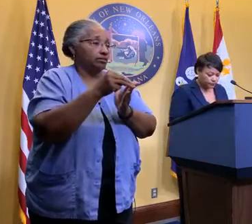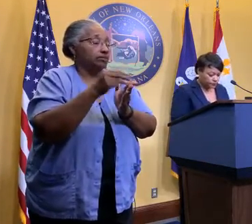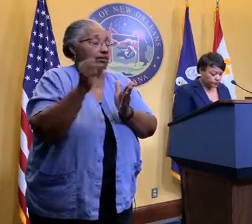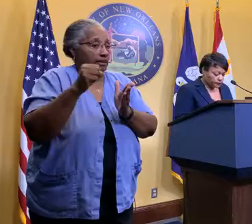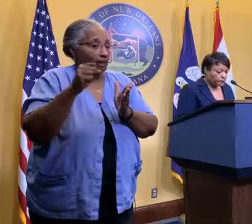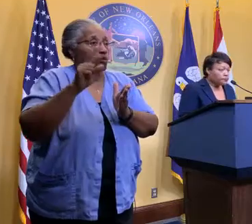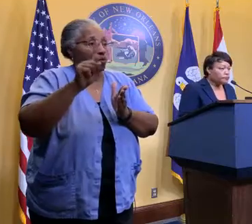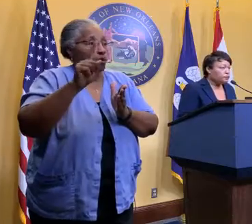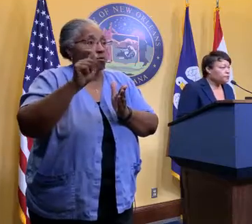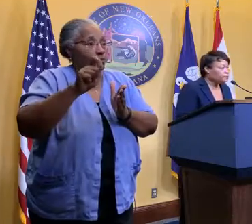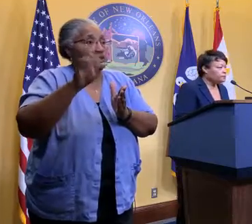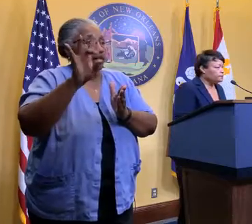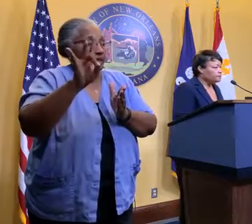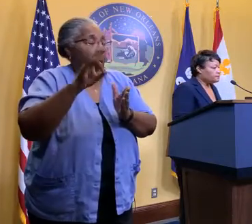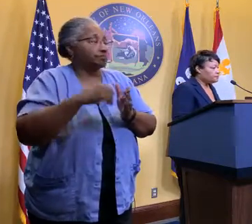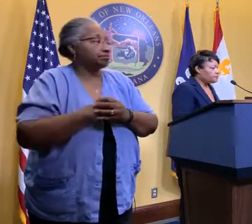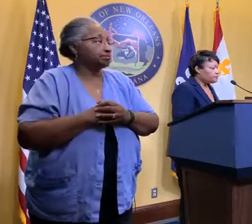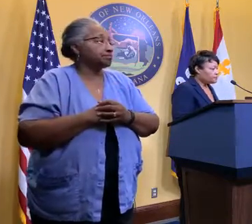The advocate.